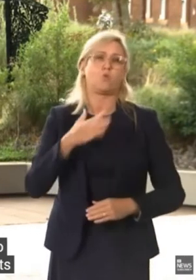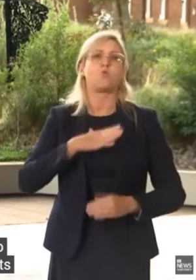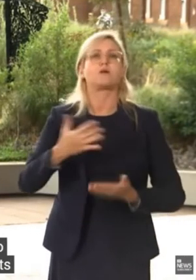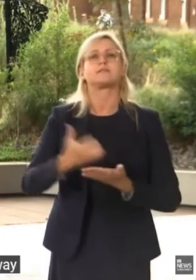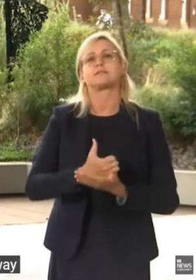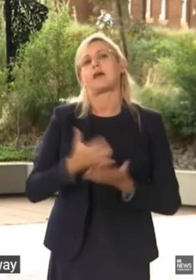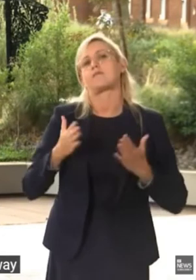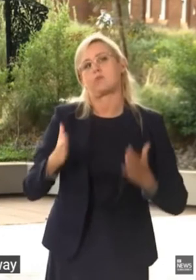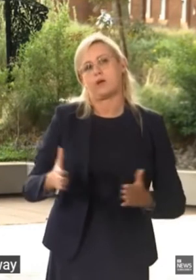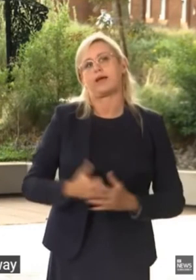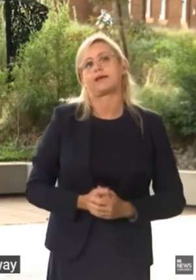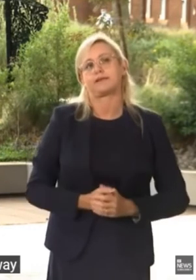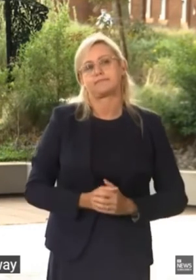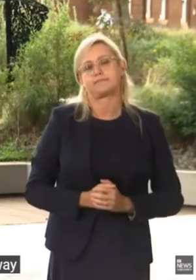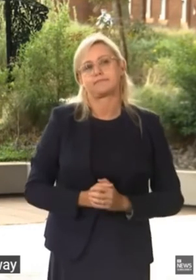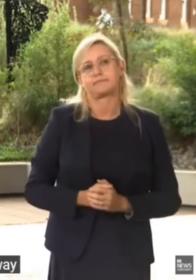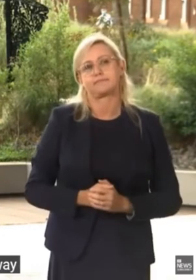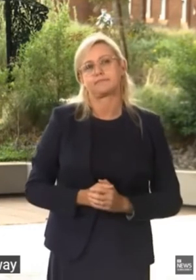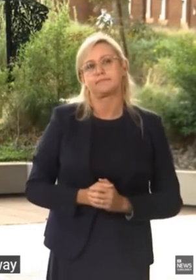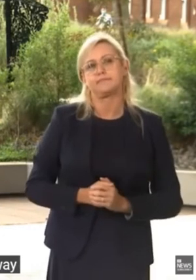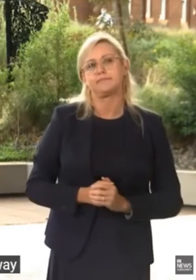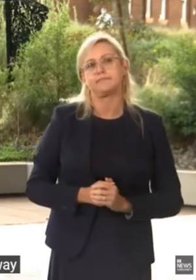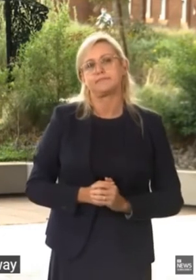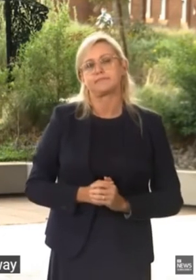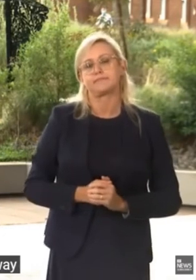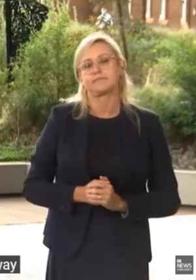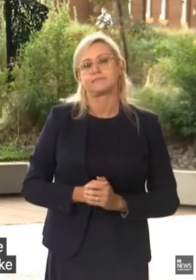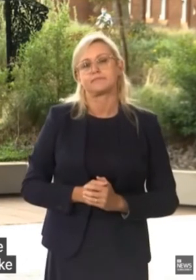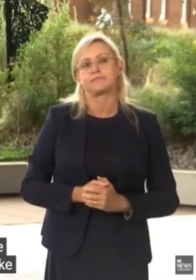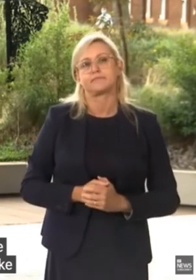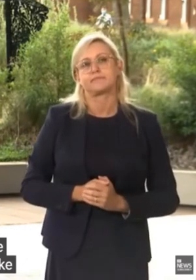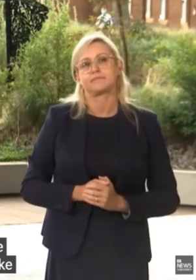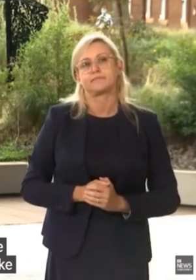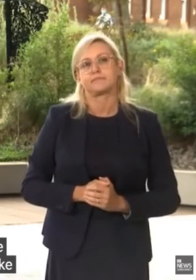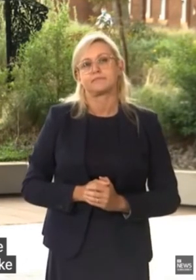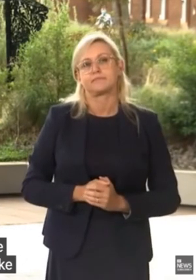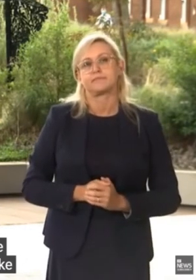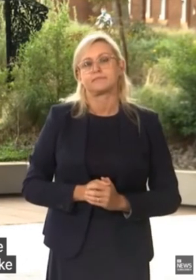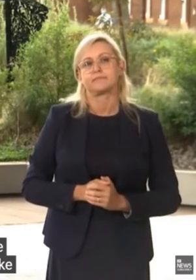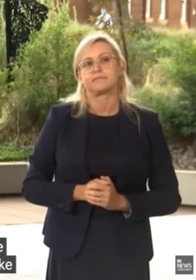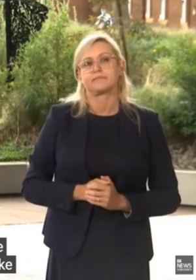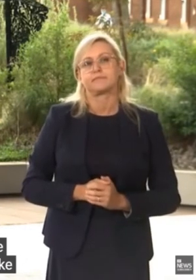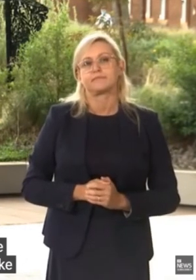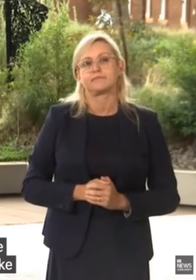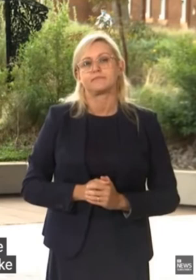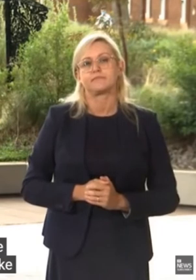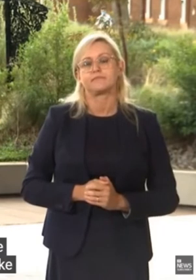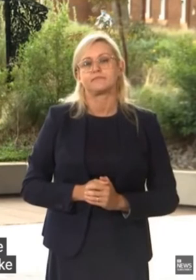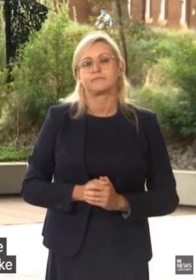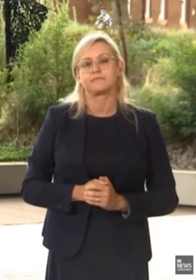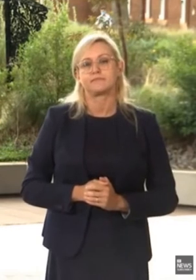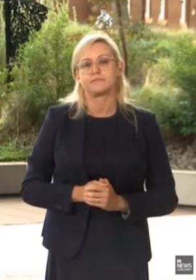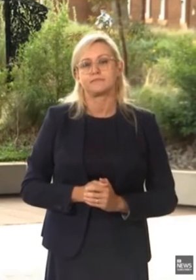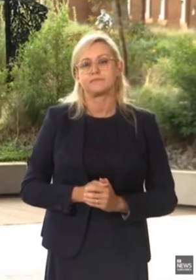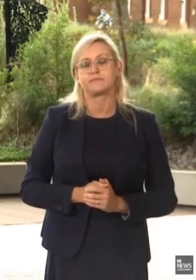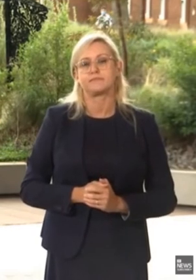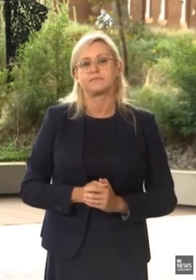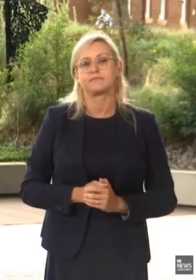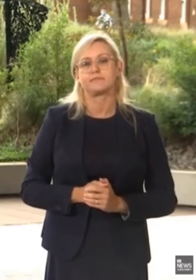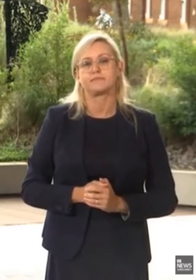safe way. In addition to that, there are many people, as Susan spoke about, there are many people